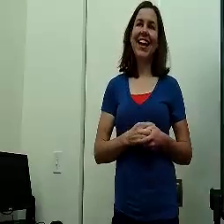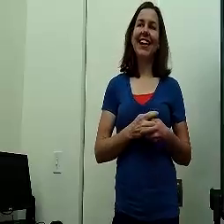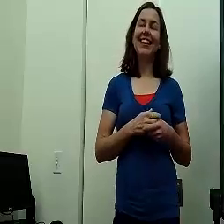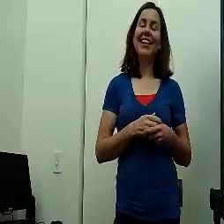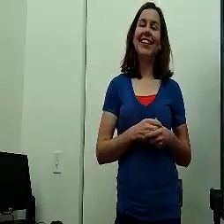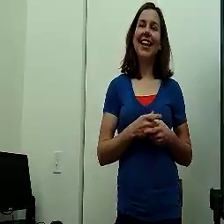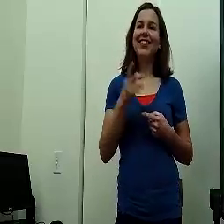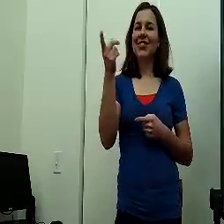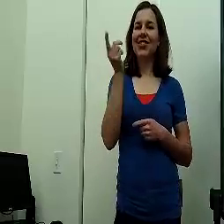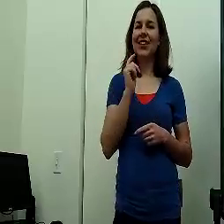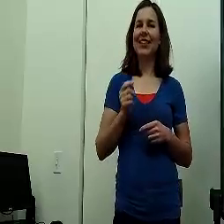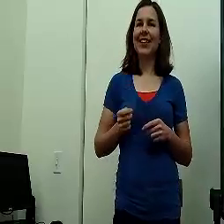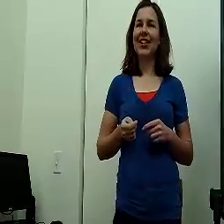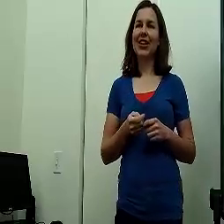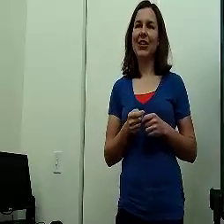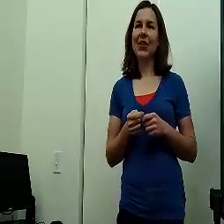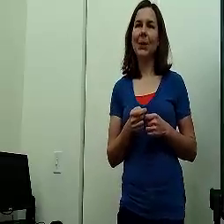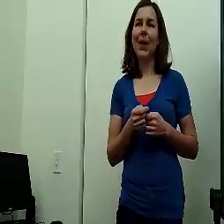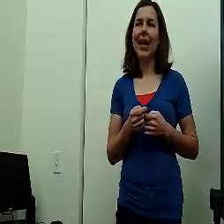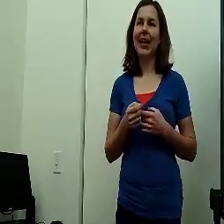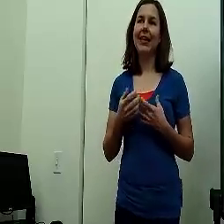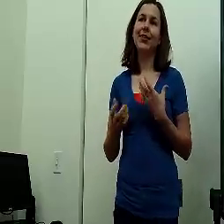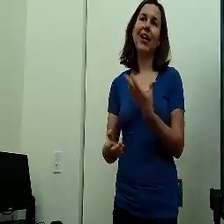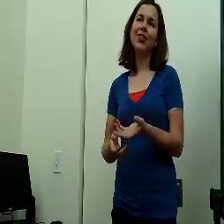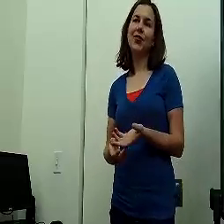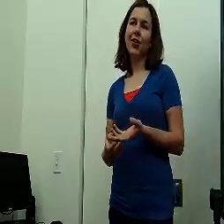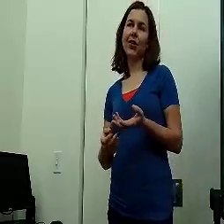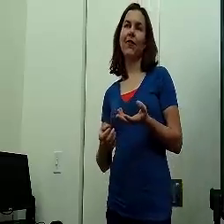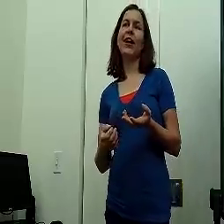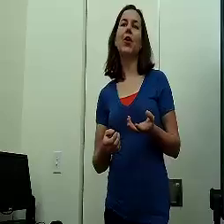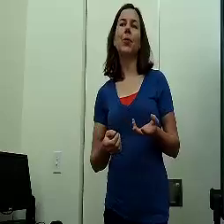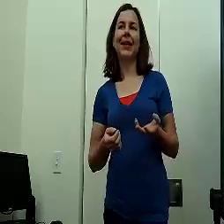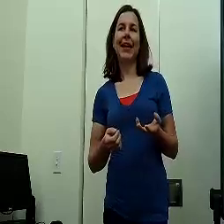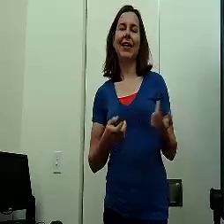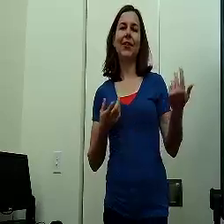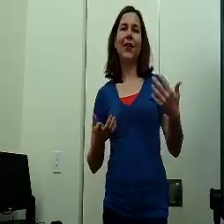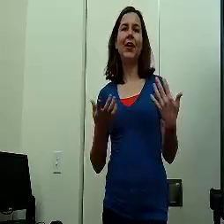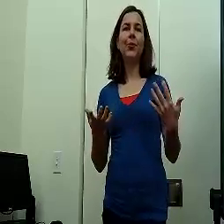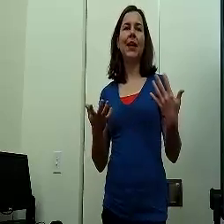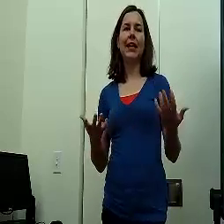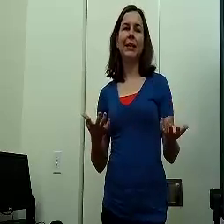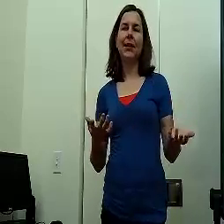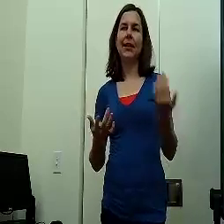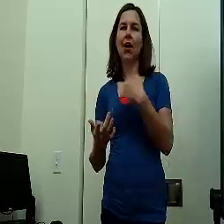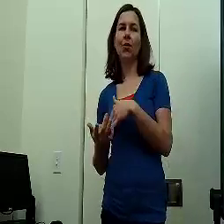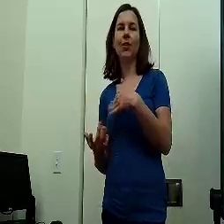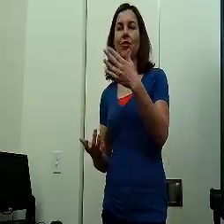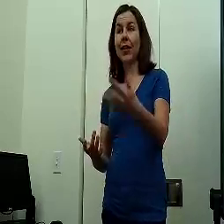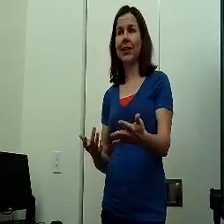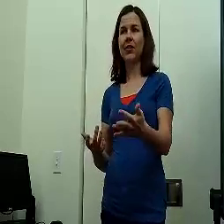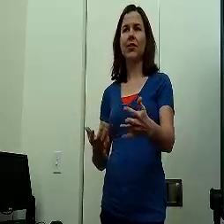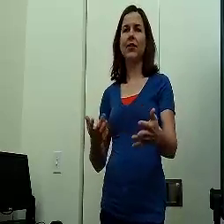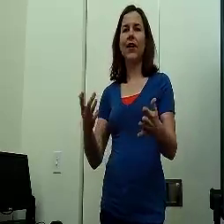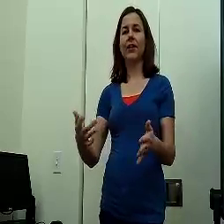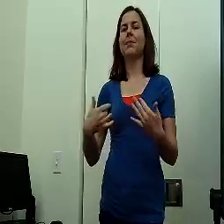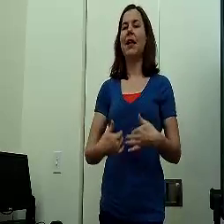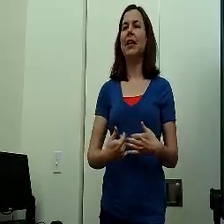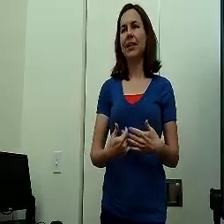Yeah, Glenda's actually showing us a good way, a strategy for finger reading. So finger reading is what it's called, what you guys are doing. Finger spelling is what